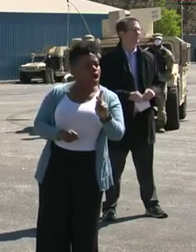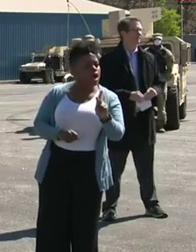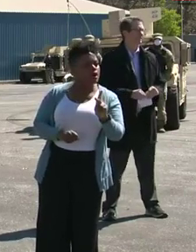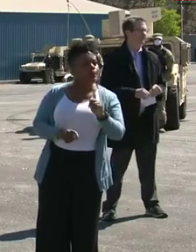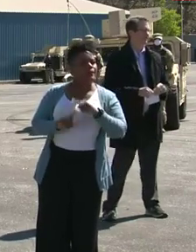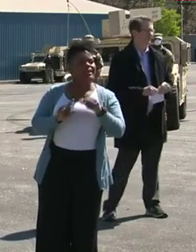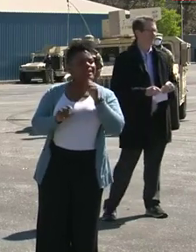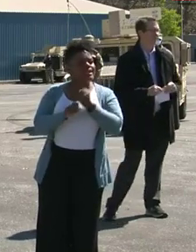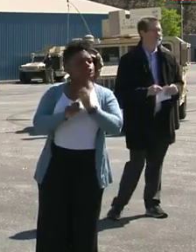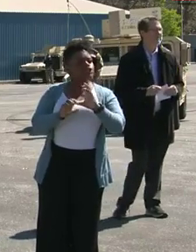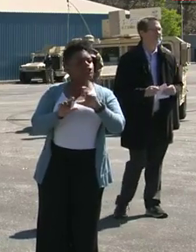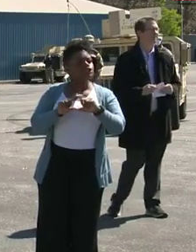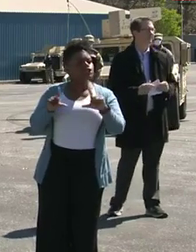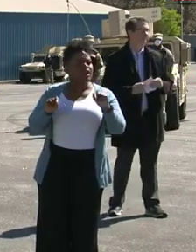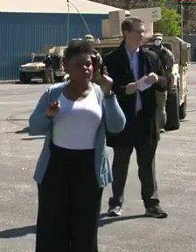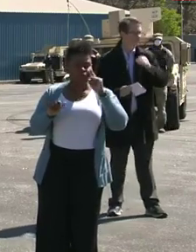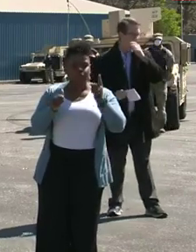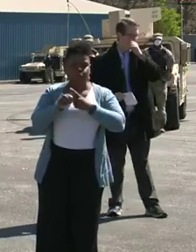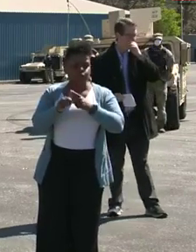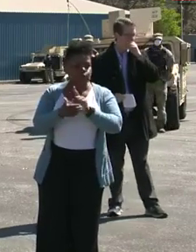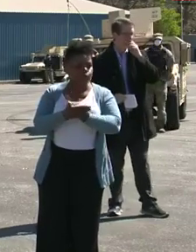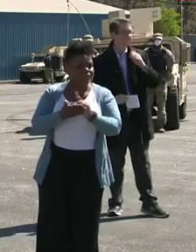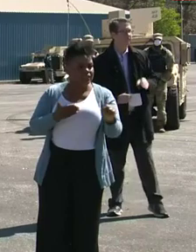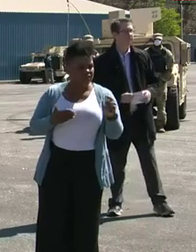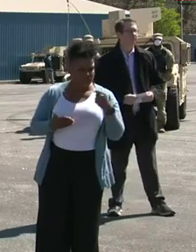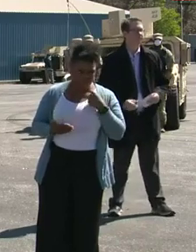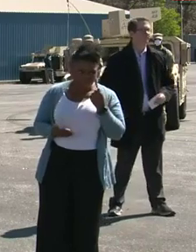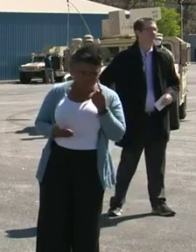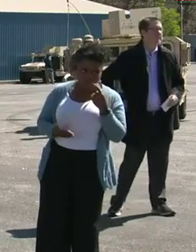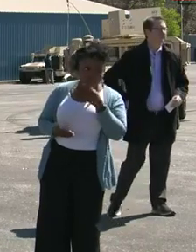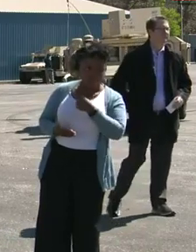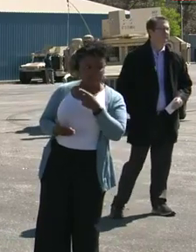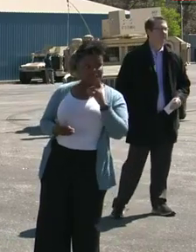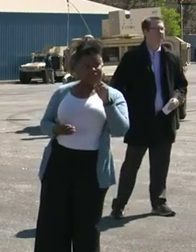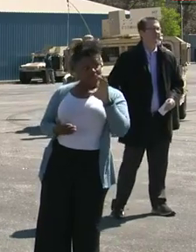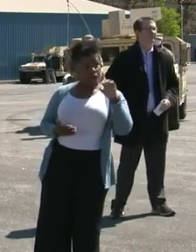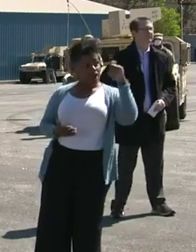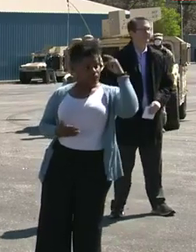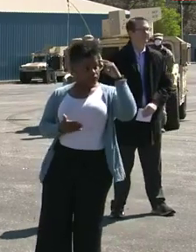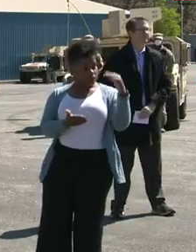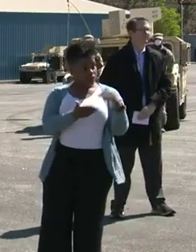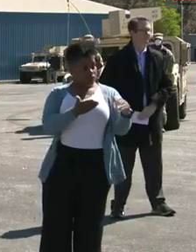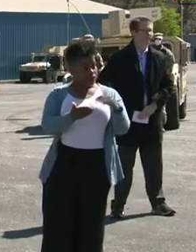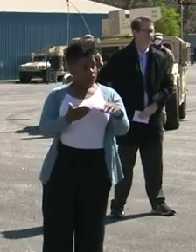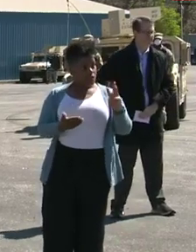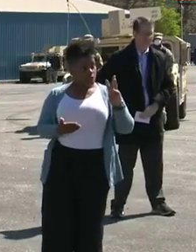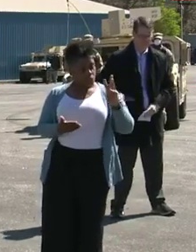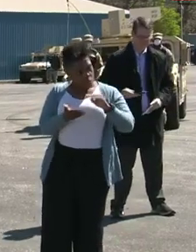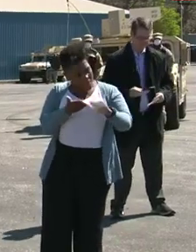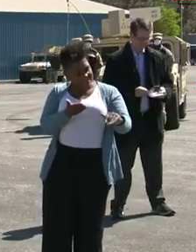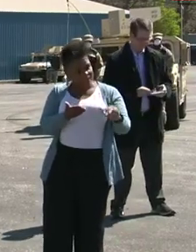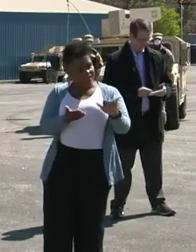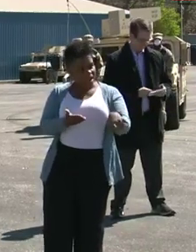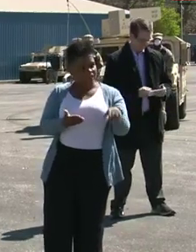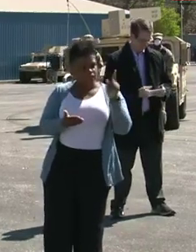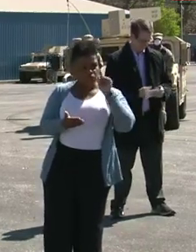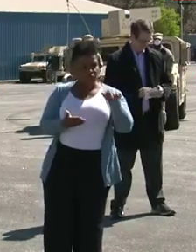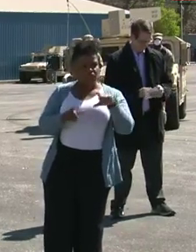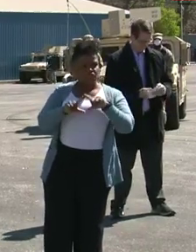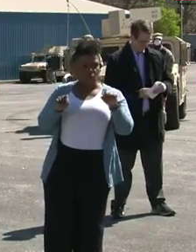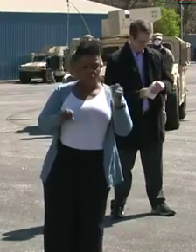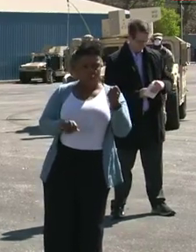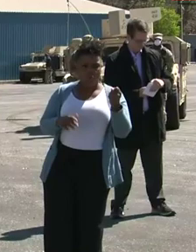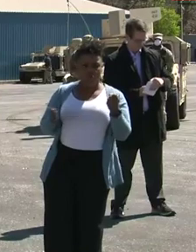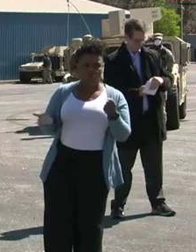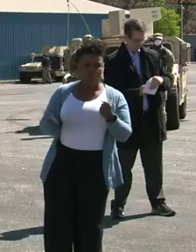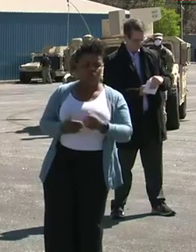is my understanding is that's been waived by the city. Is that a glitch somehow in the system that you're aware of? I couldn't talk